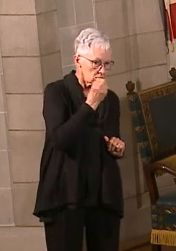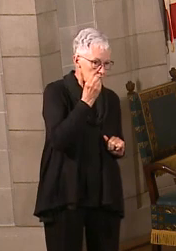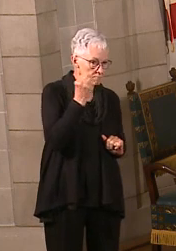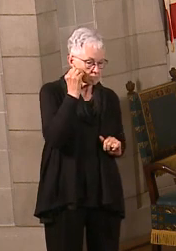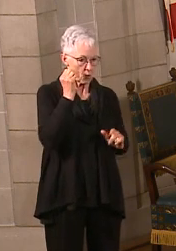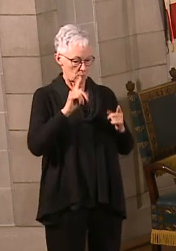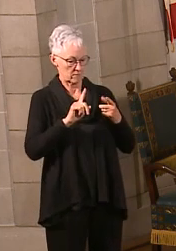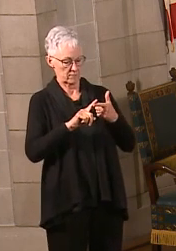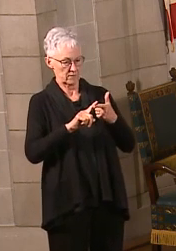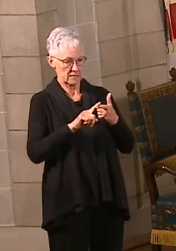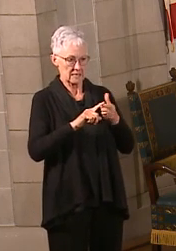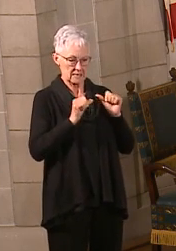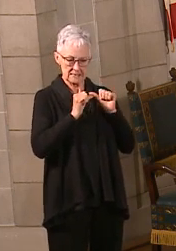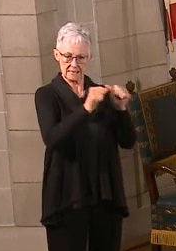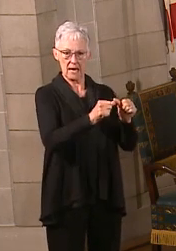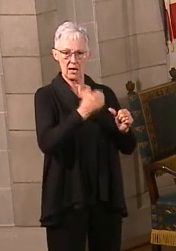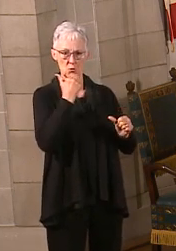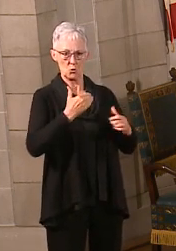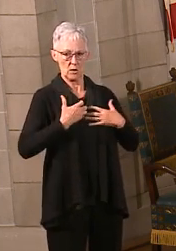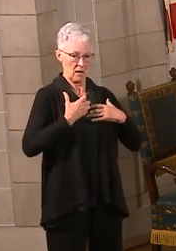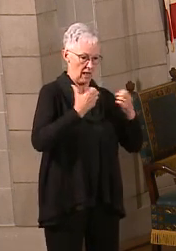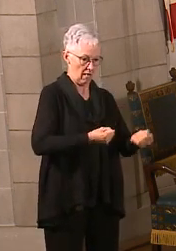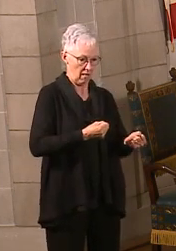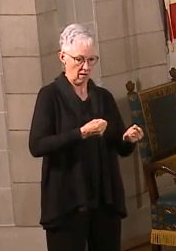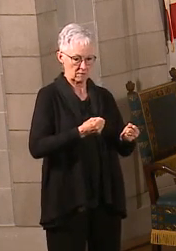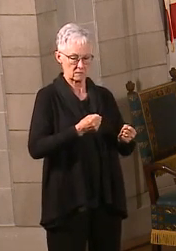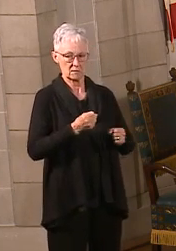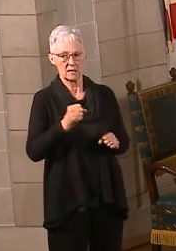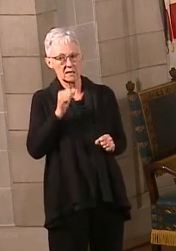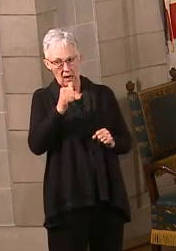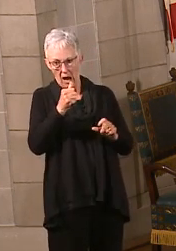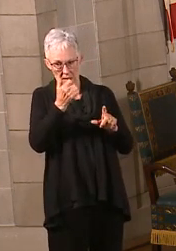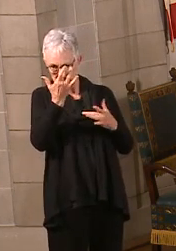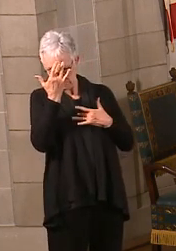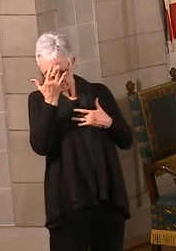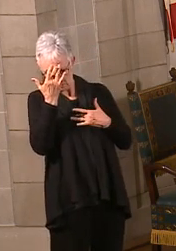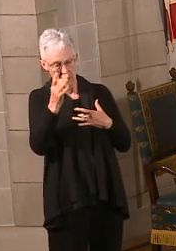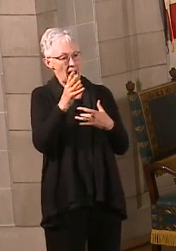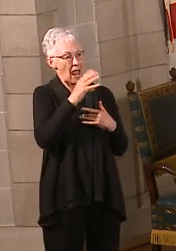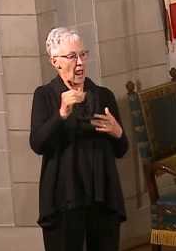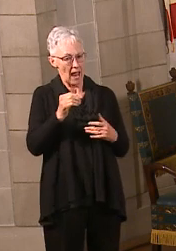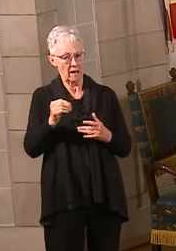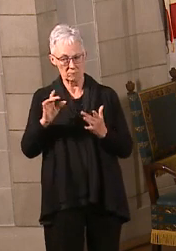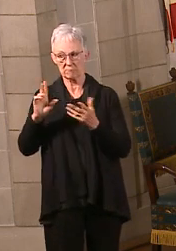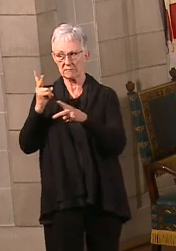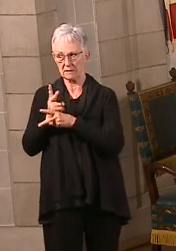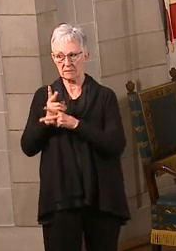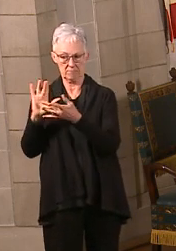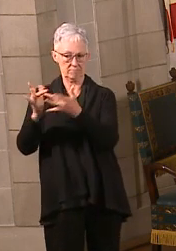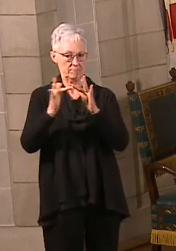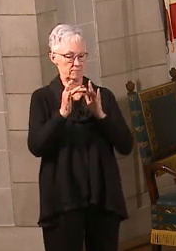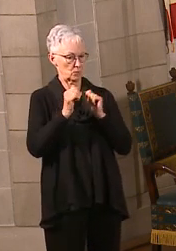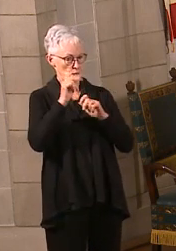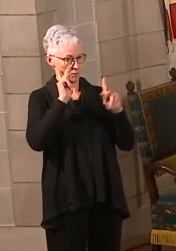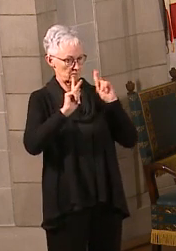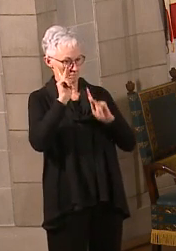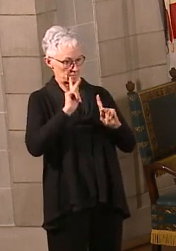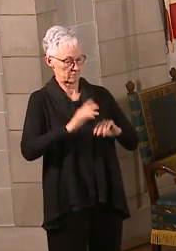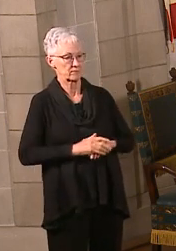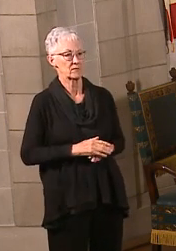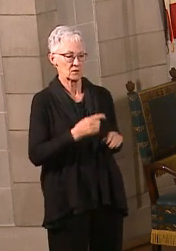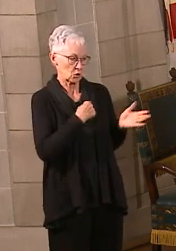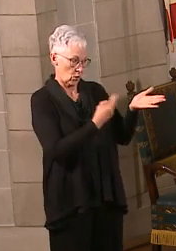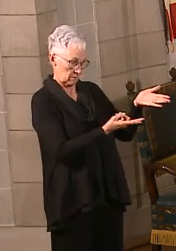connected. And to that end, I am signing a proclamation today that will be